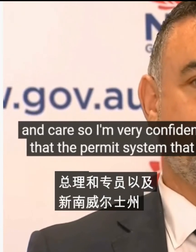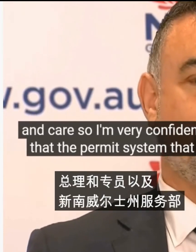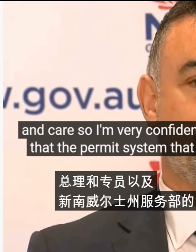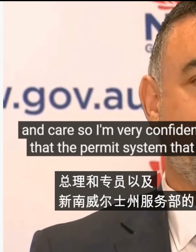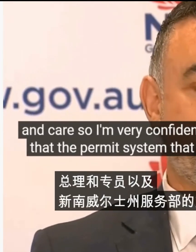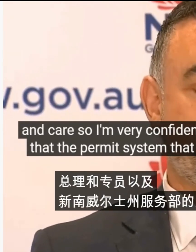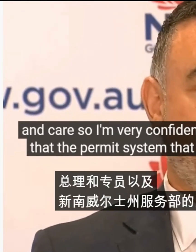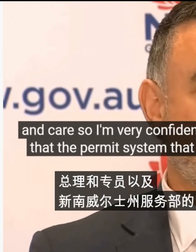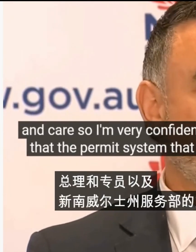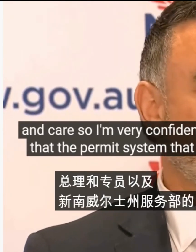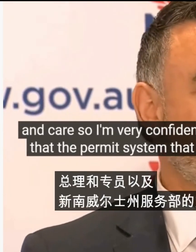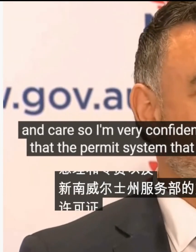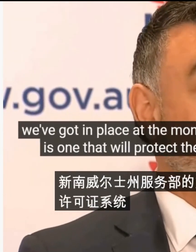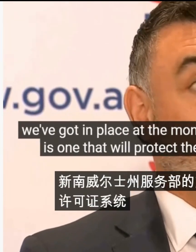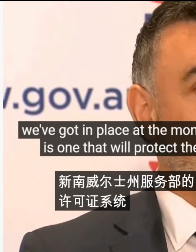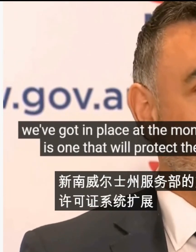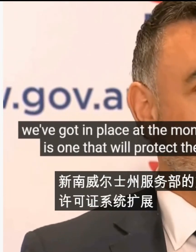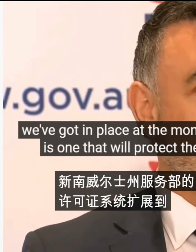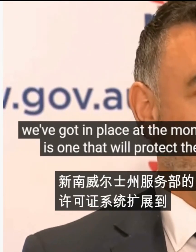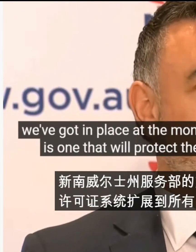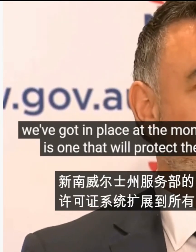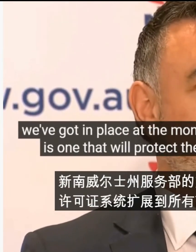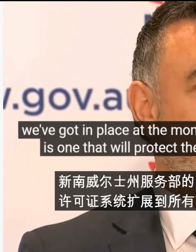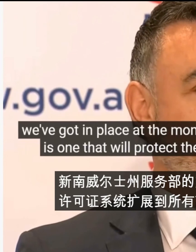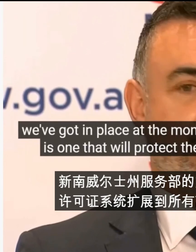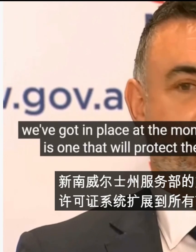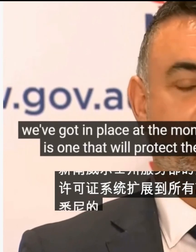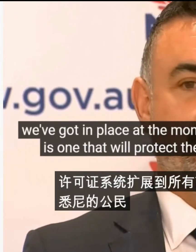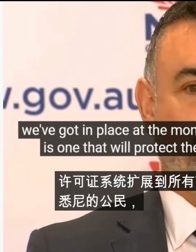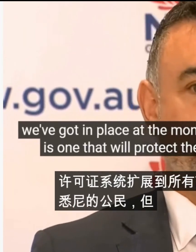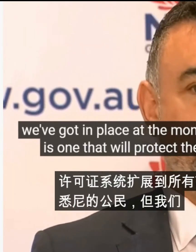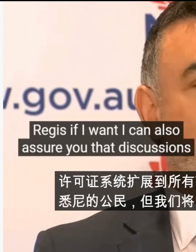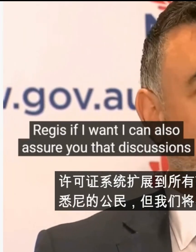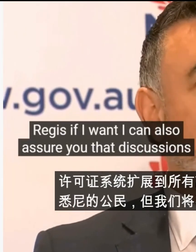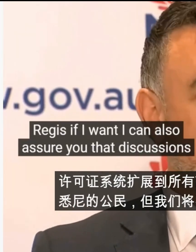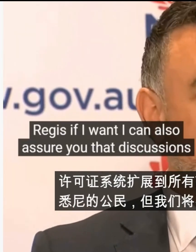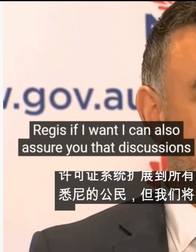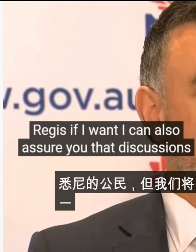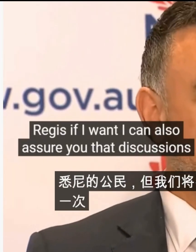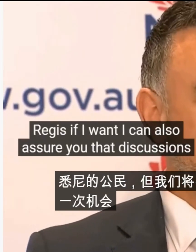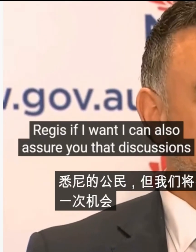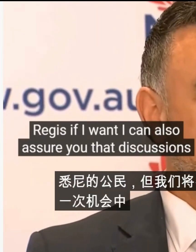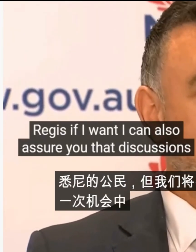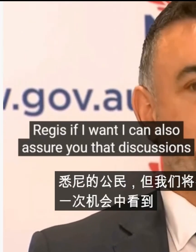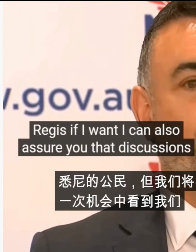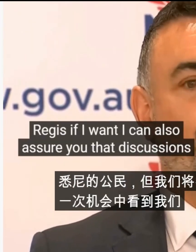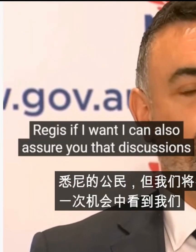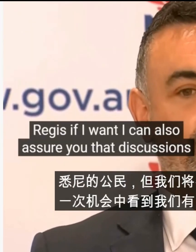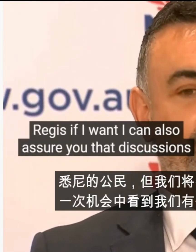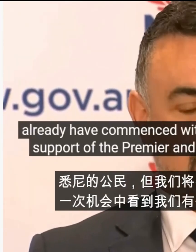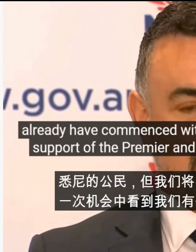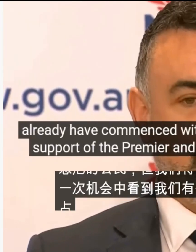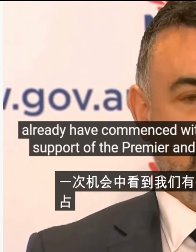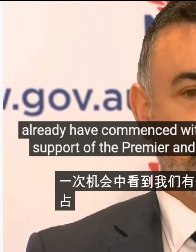and Service New South Wales in expanding the permit system to all citizens leaving Sydney. But we'll see how we go in the first tranche of this, to